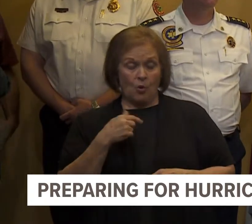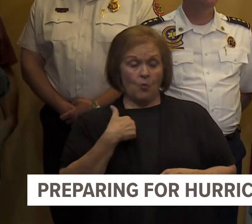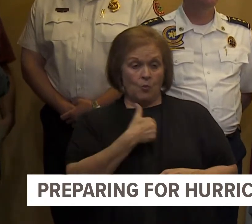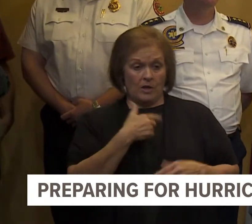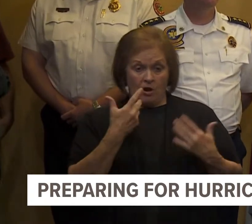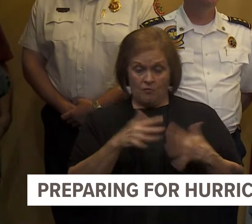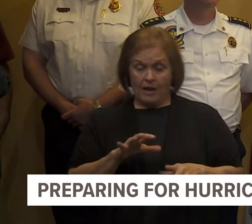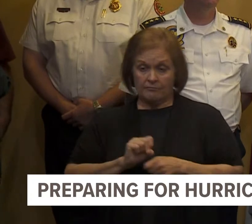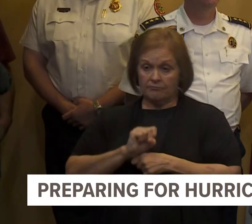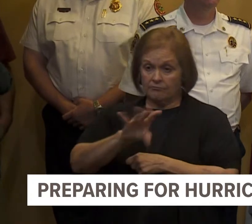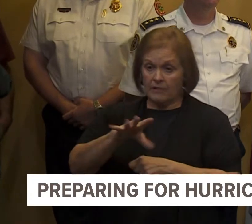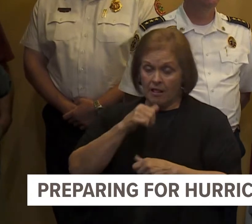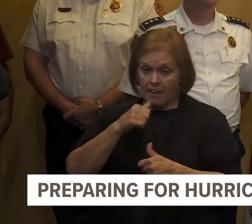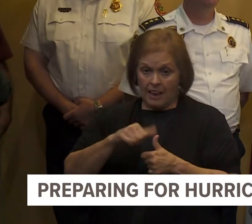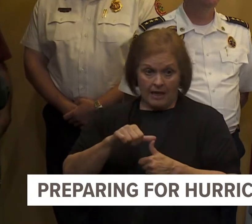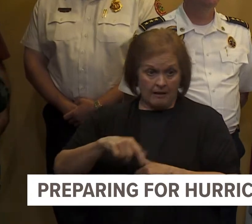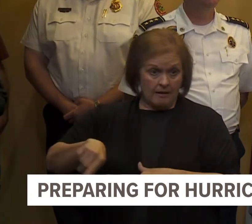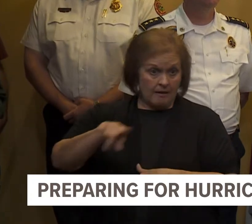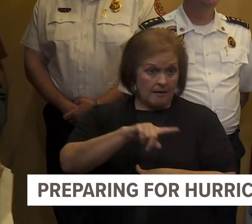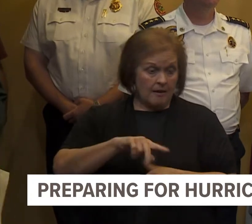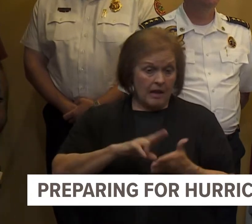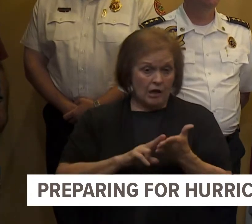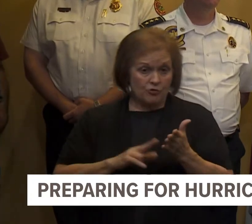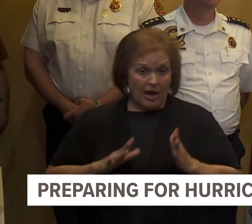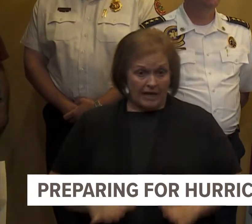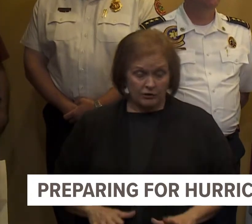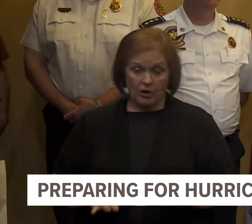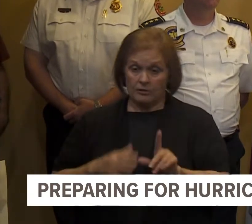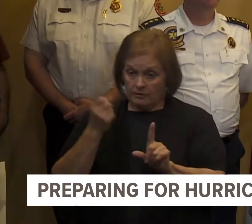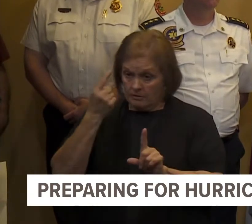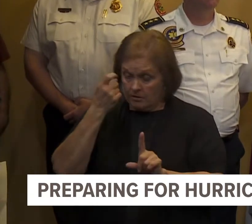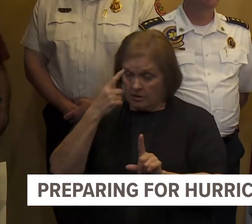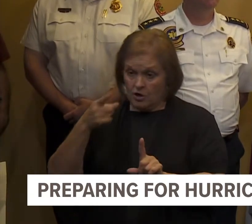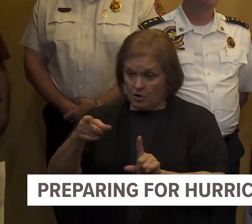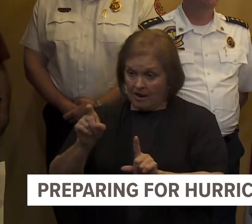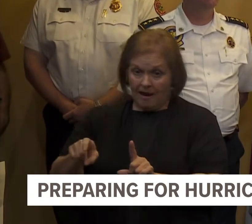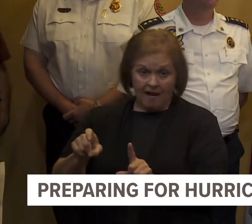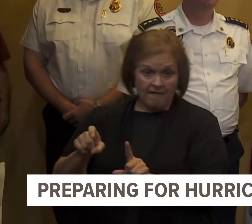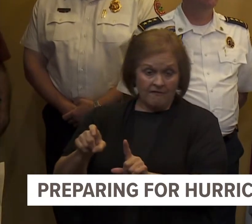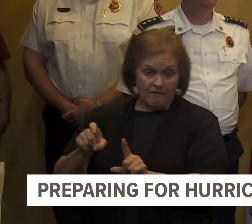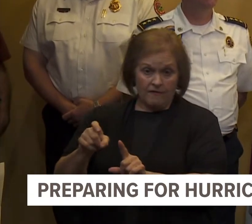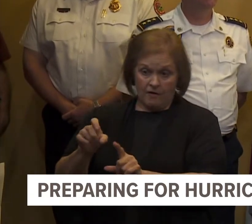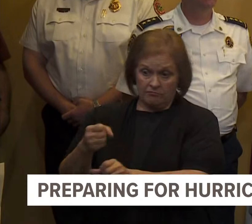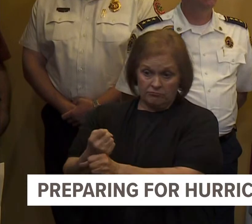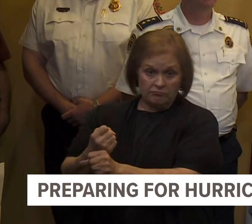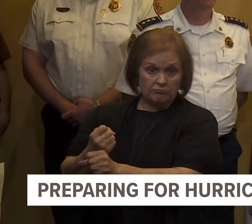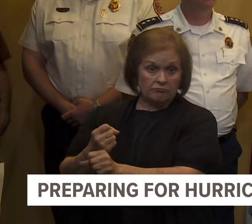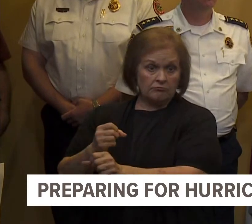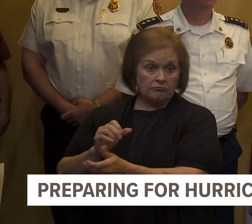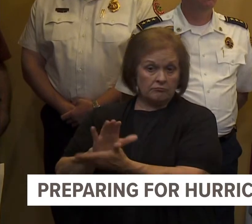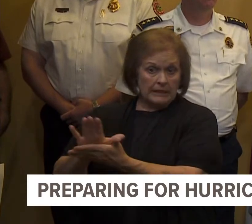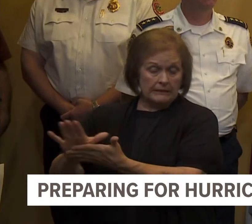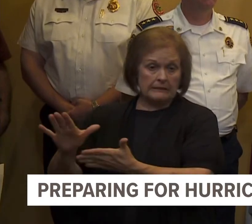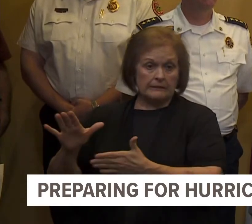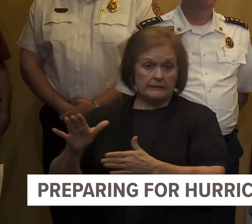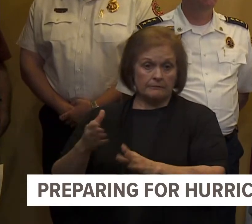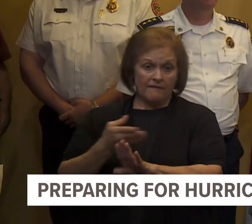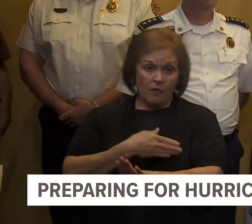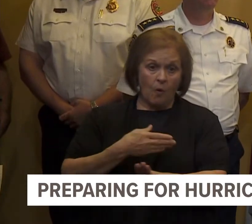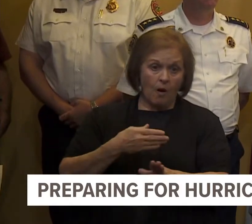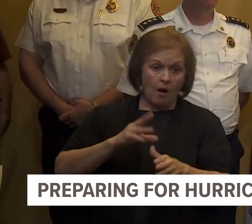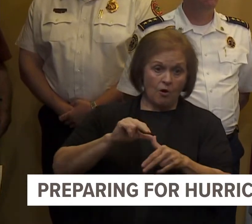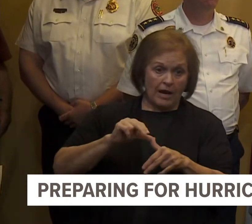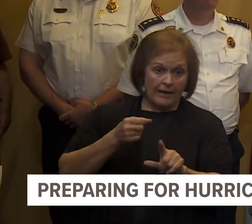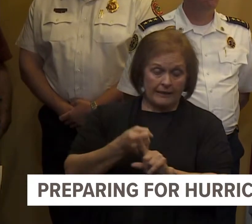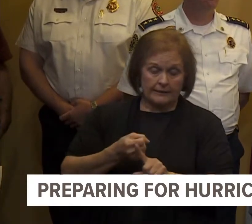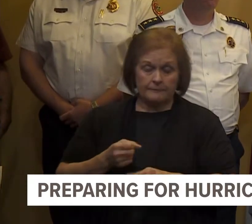and construction companies to secure the debris, and we'll continue to do that up until the event. Department of